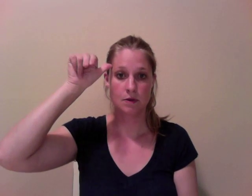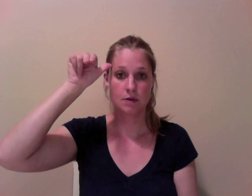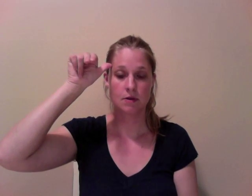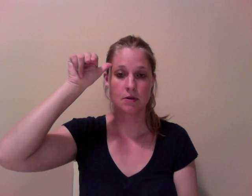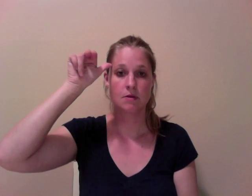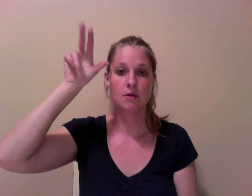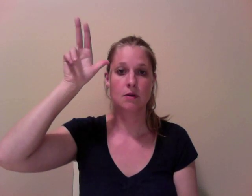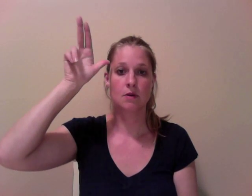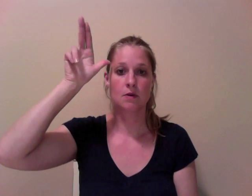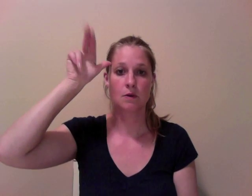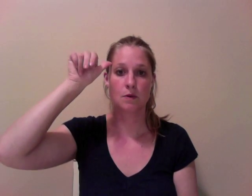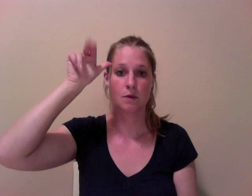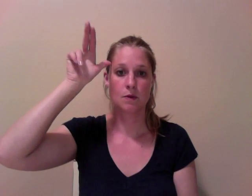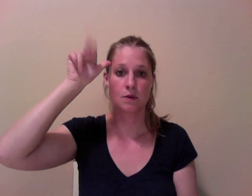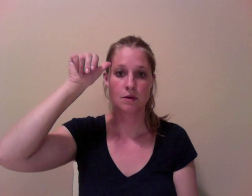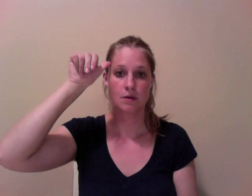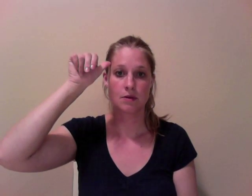So horse, remember you can sign it this way